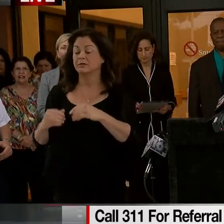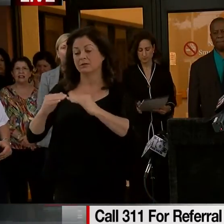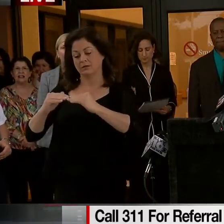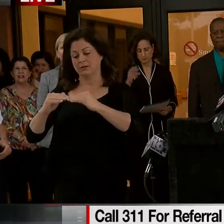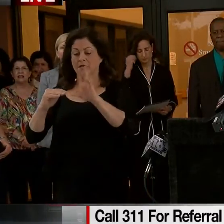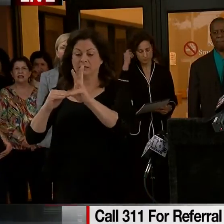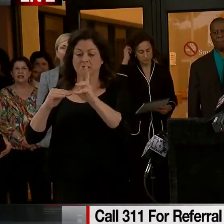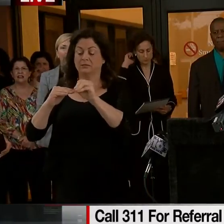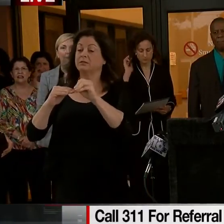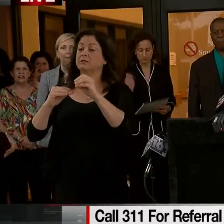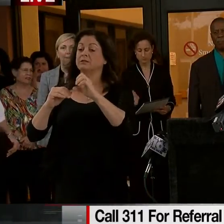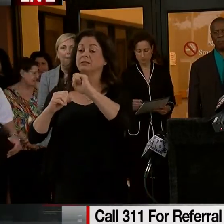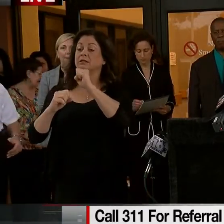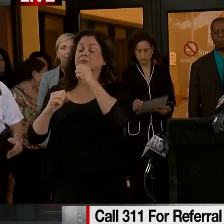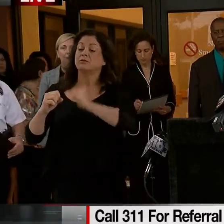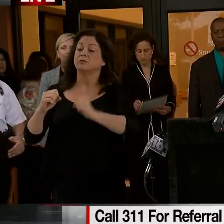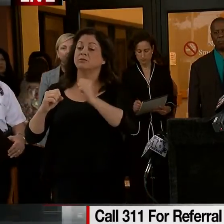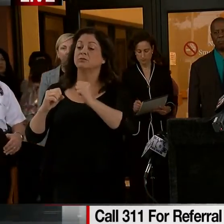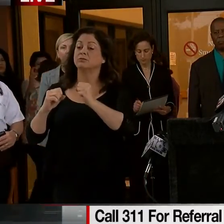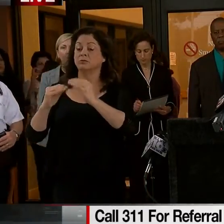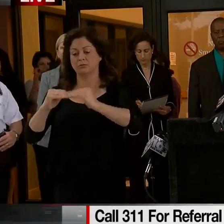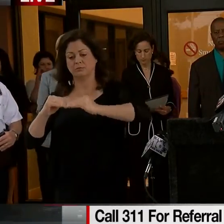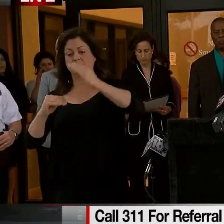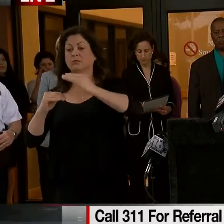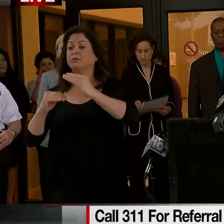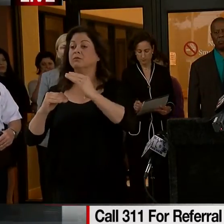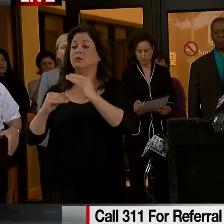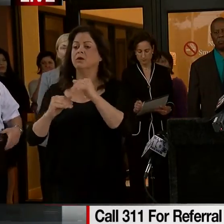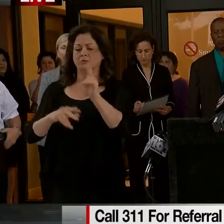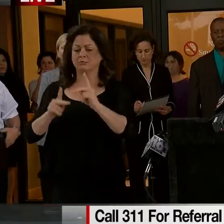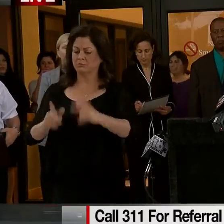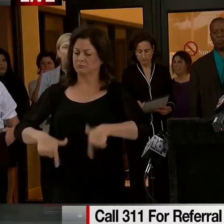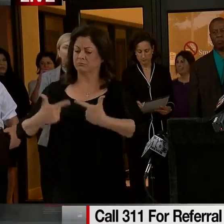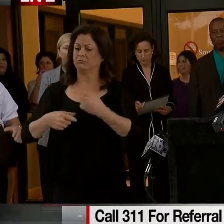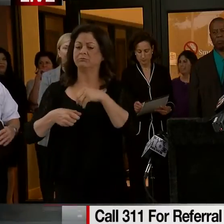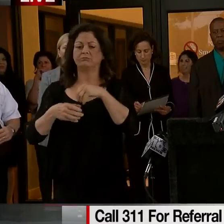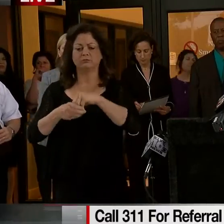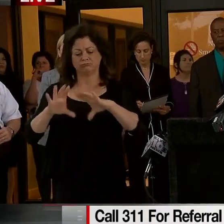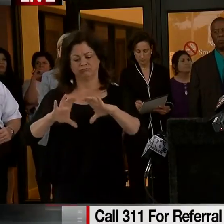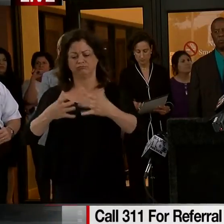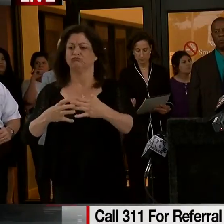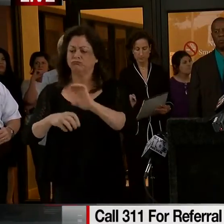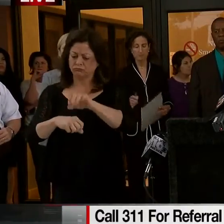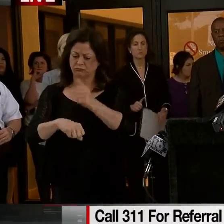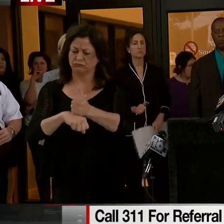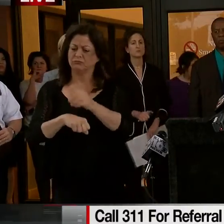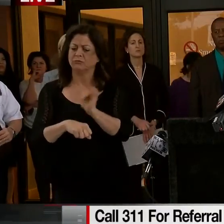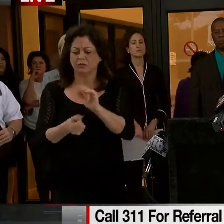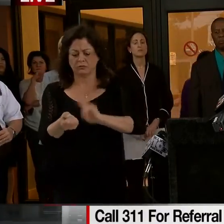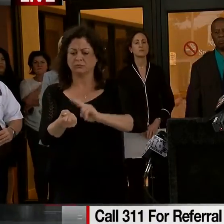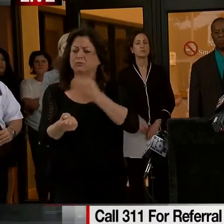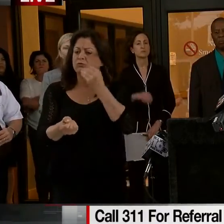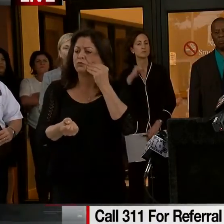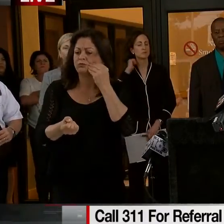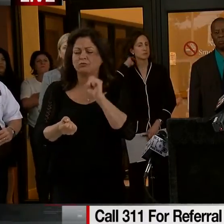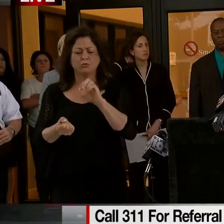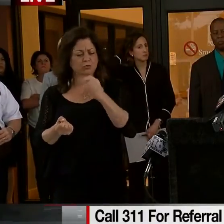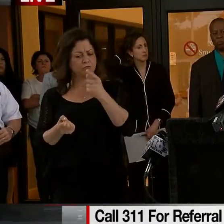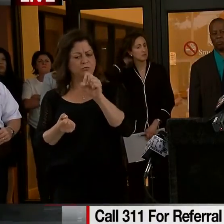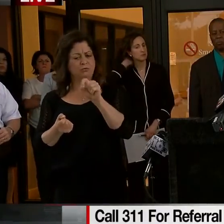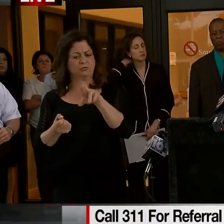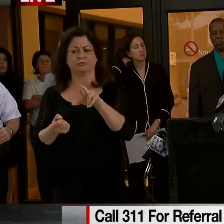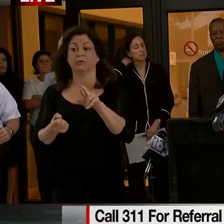older, people living in communal settings like nursing facilities or shelters, infants less than or